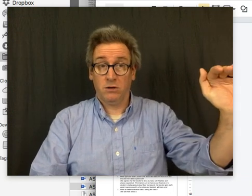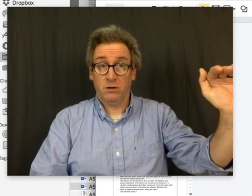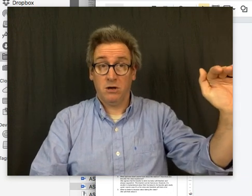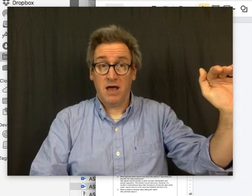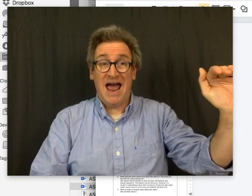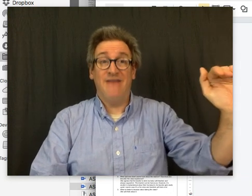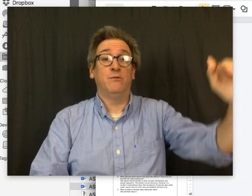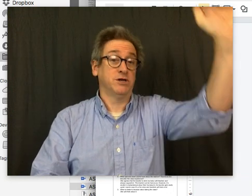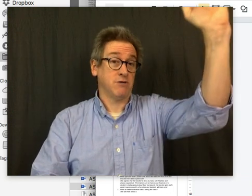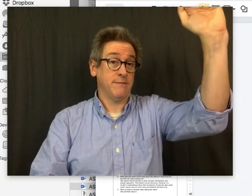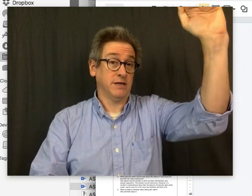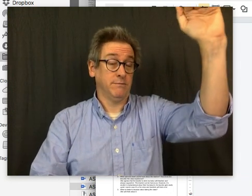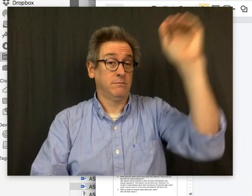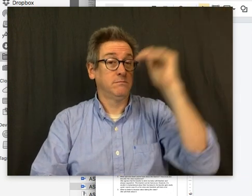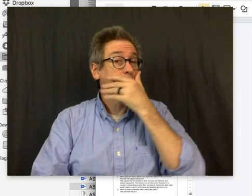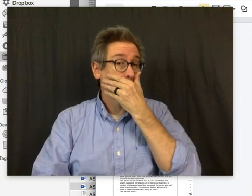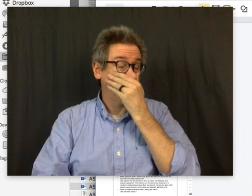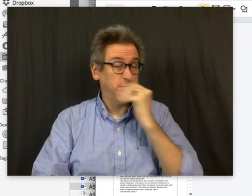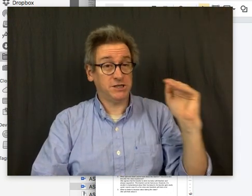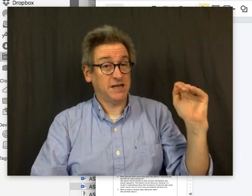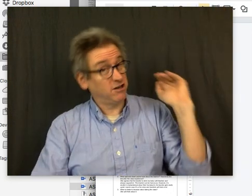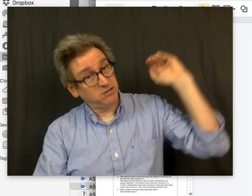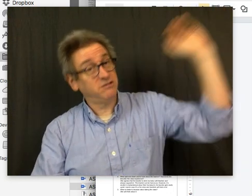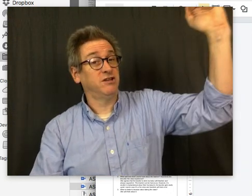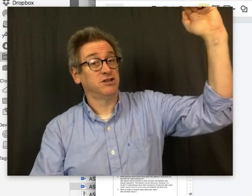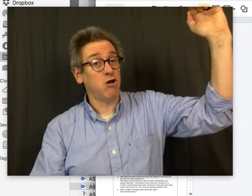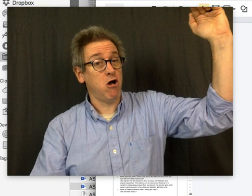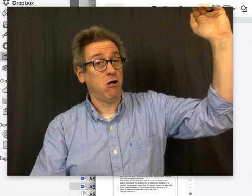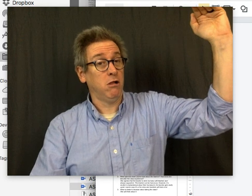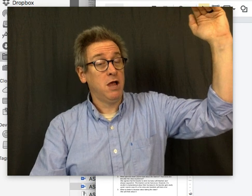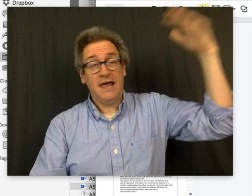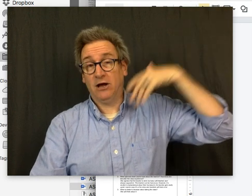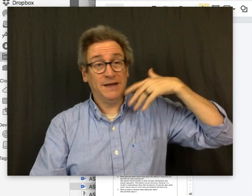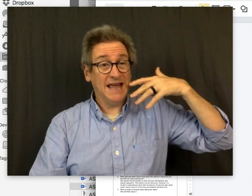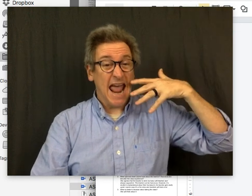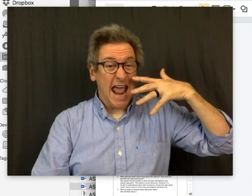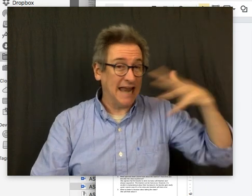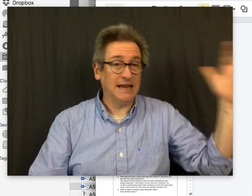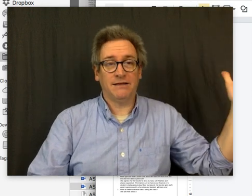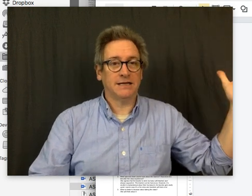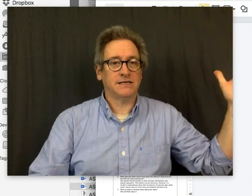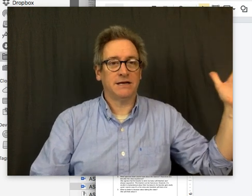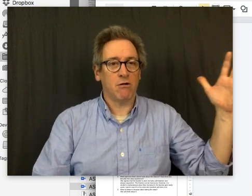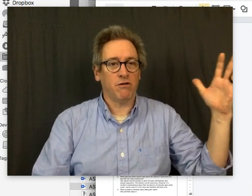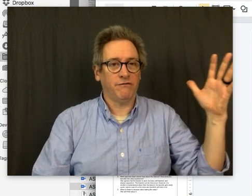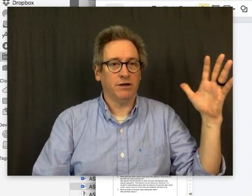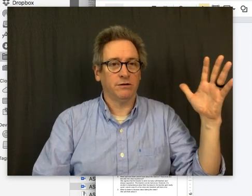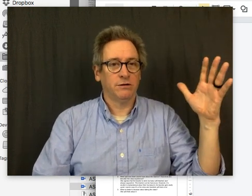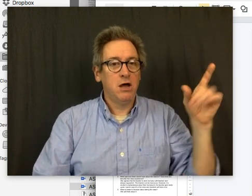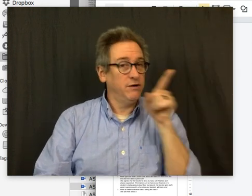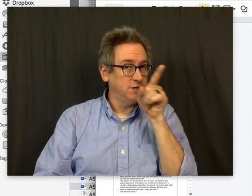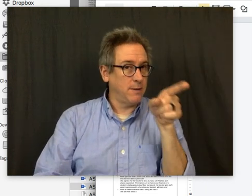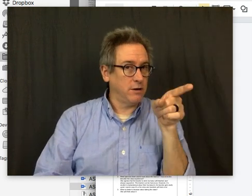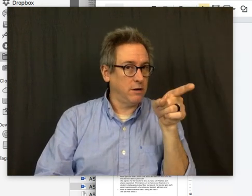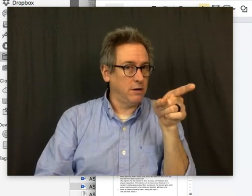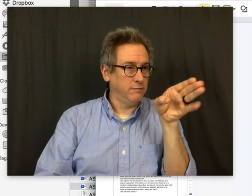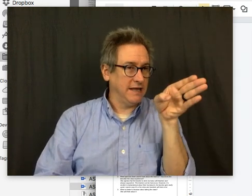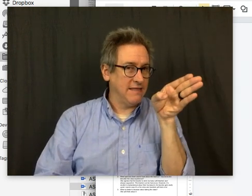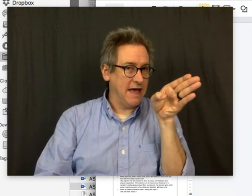about, and then we're describing. Because if we just say the tall, it could be anything, it doesn't narrow the field. But if we talk